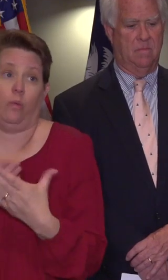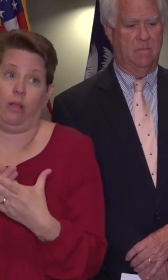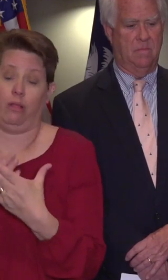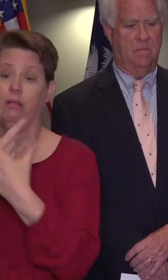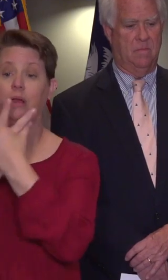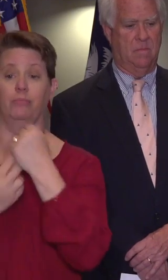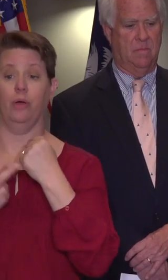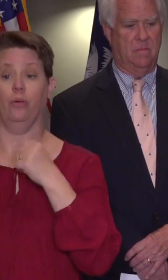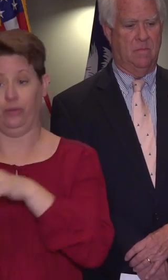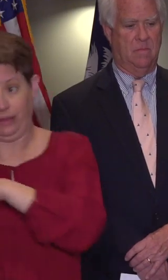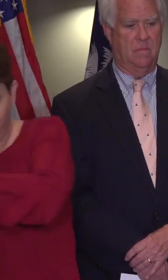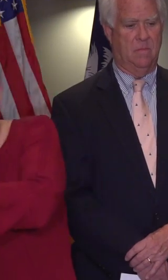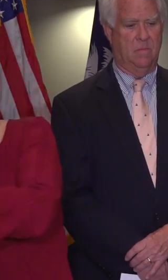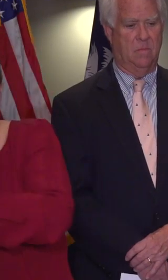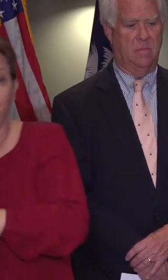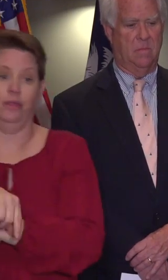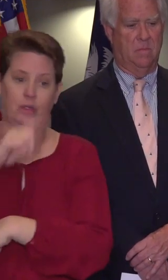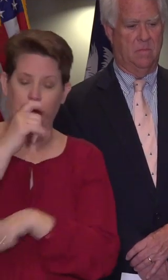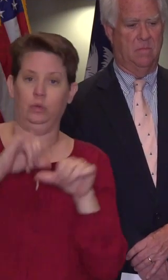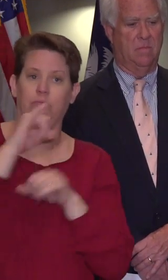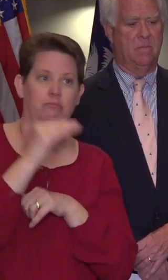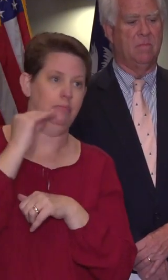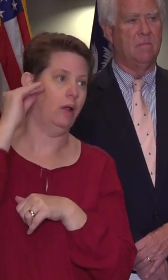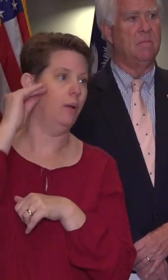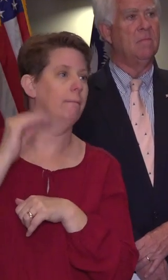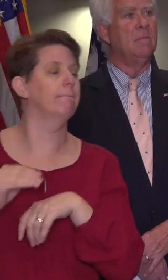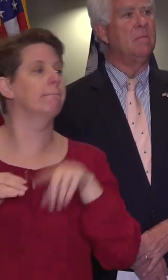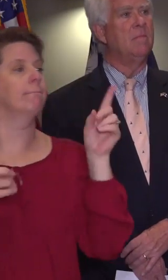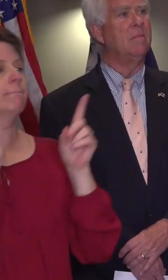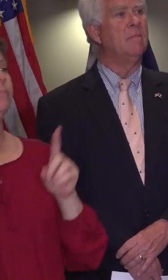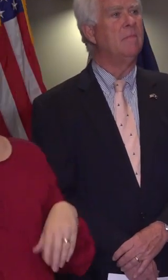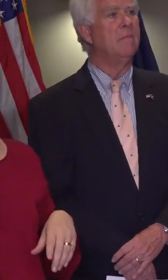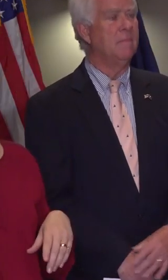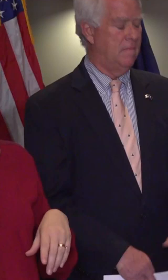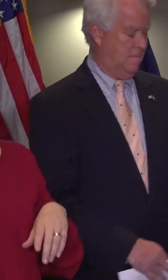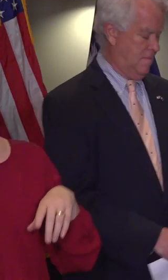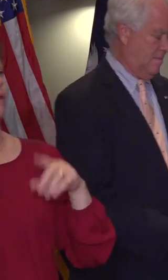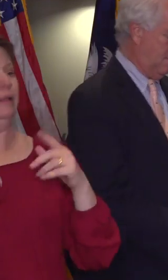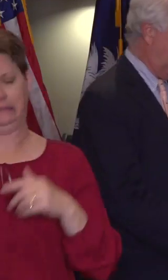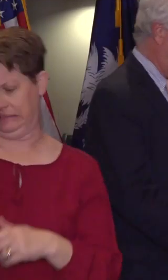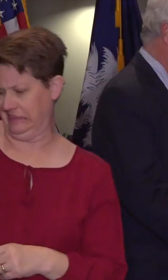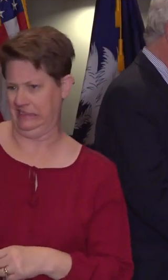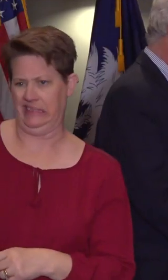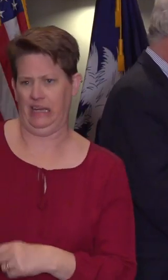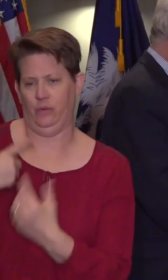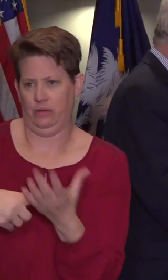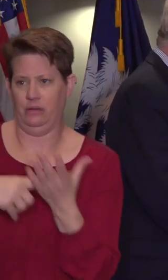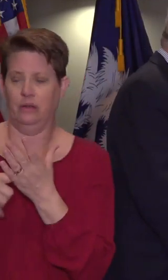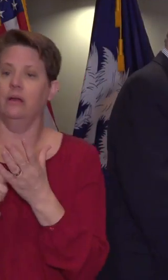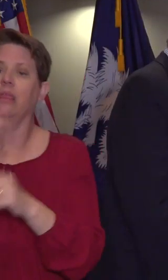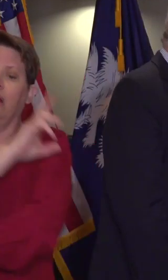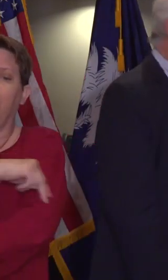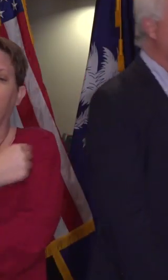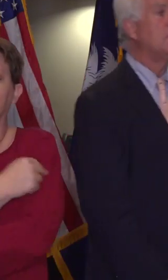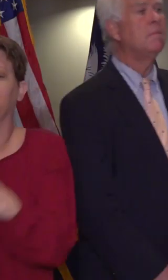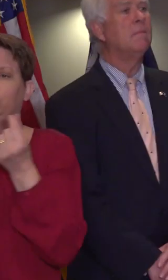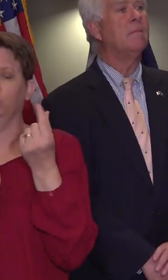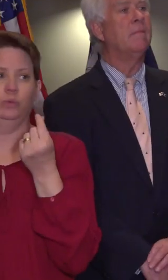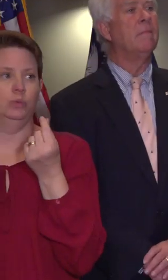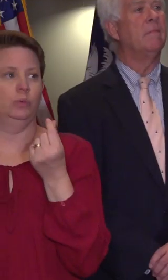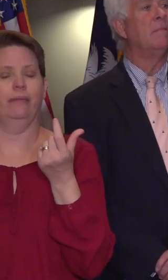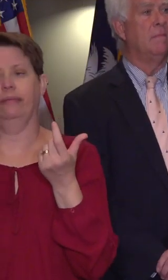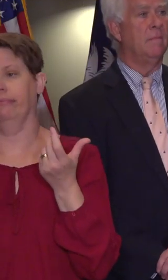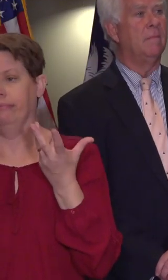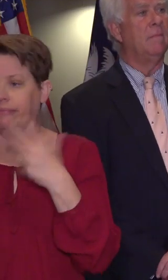both those who are hospitalized and those who are at home. Dr. Bell, we had talked about on Saturday hospital procedures. You said they're used to dealing